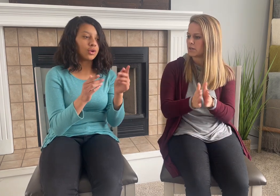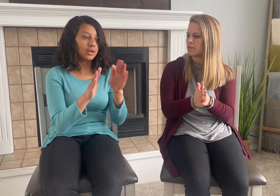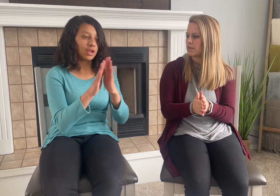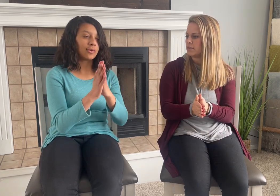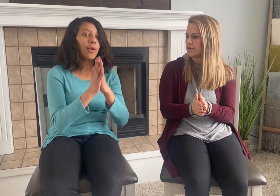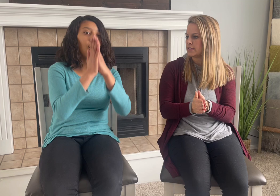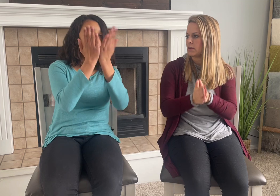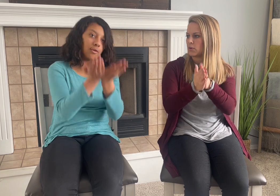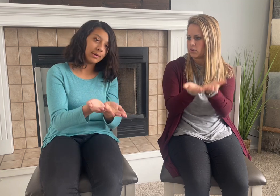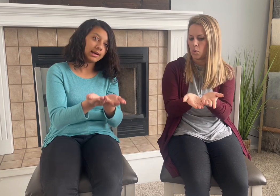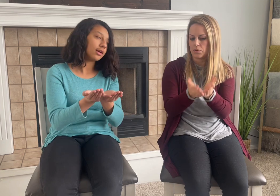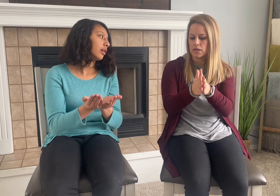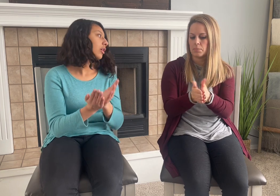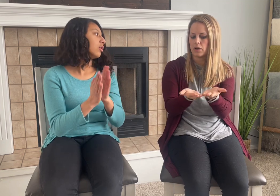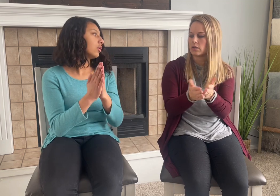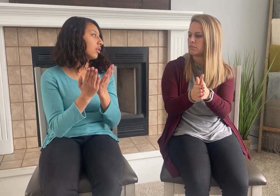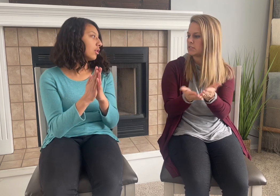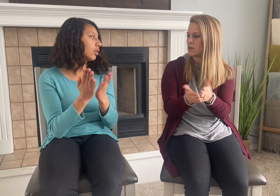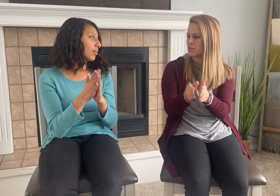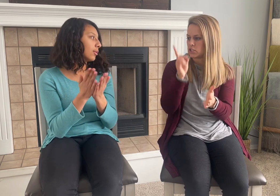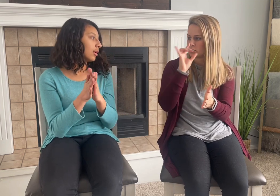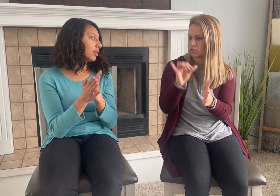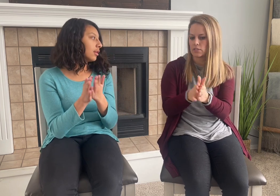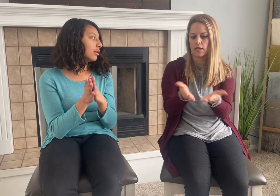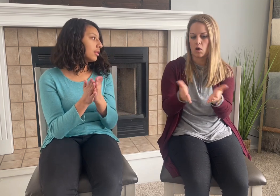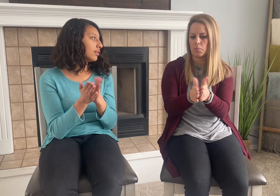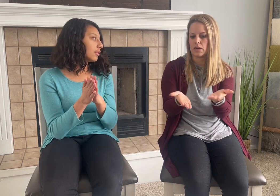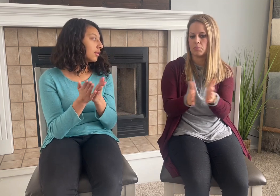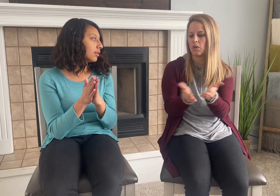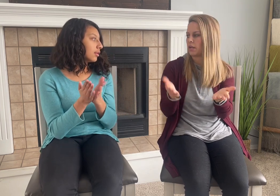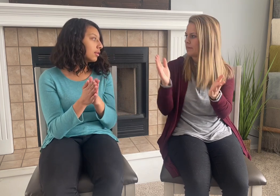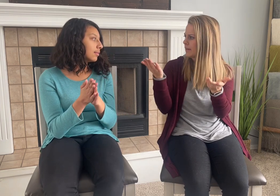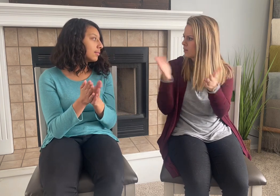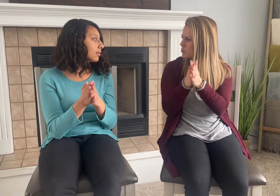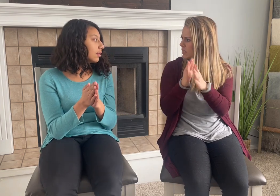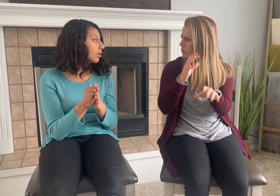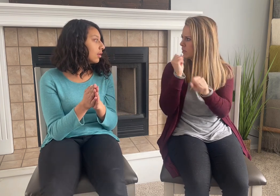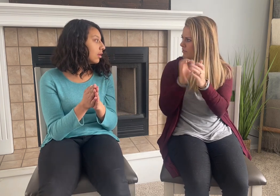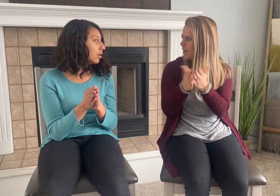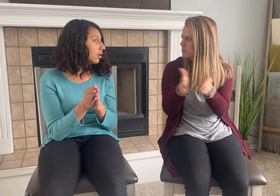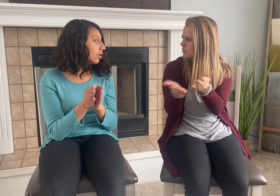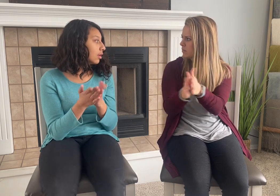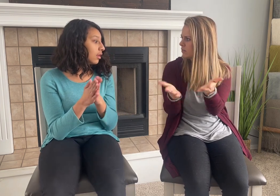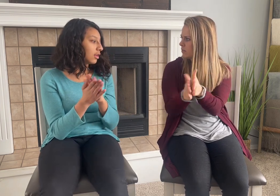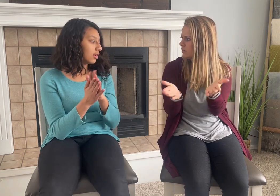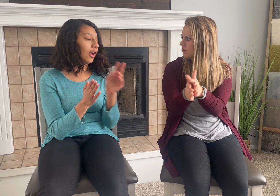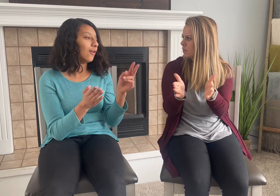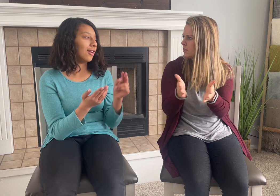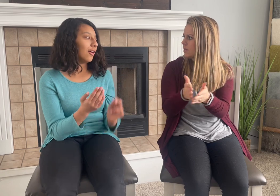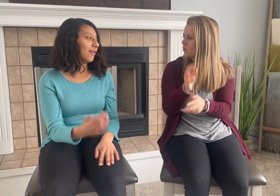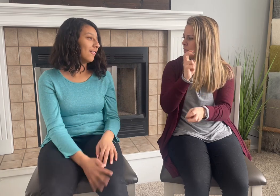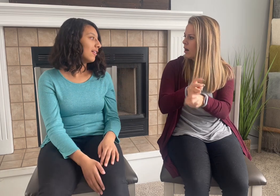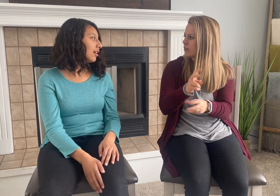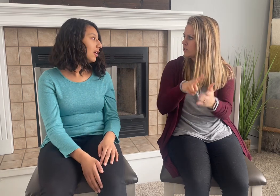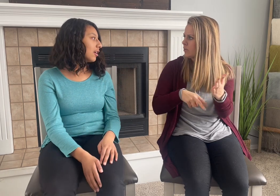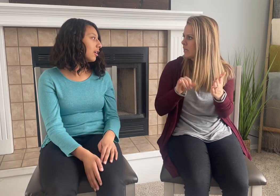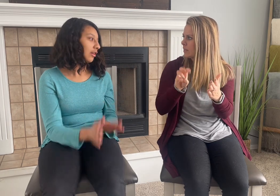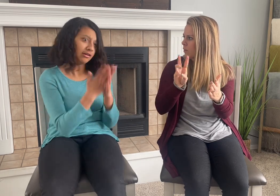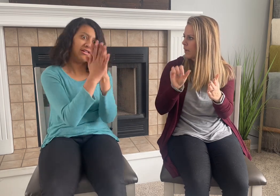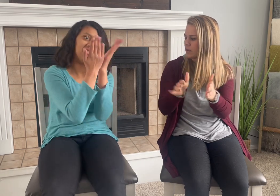is like when you're opening a book. So it just looks like opening a book and closing it really fast. It would be hard to read it that way.